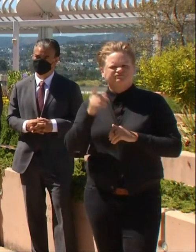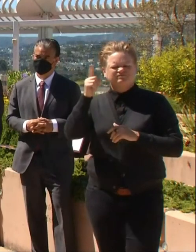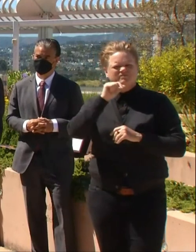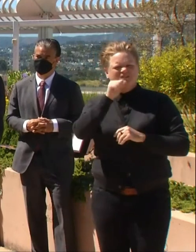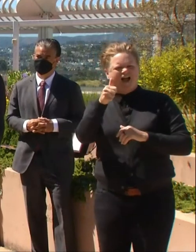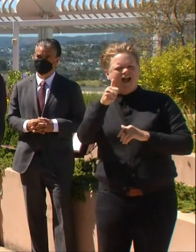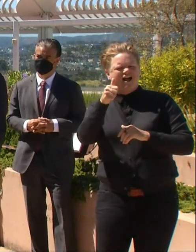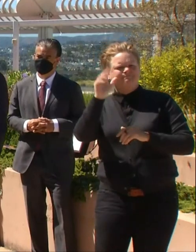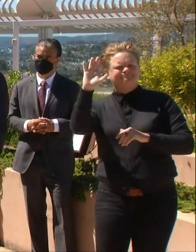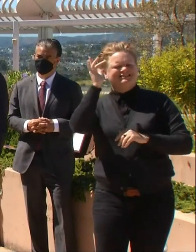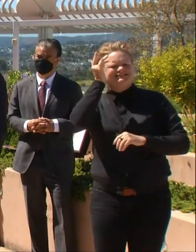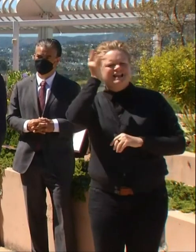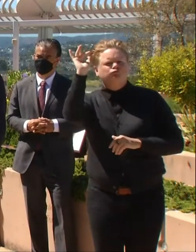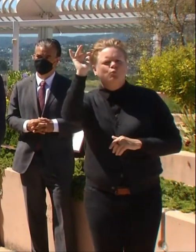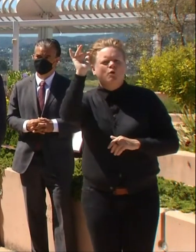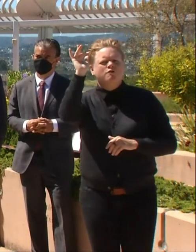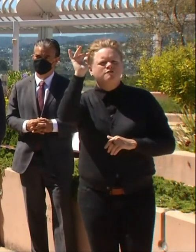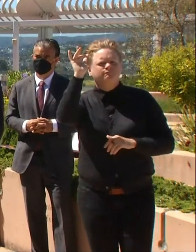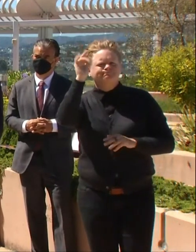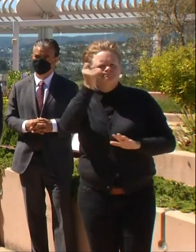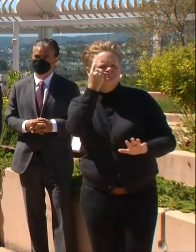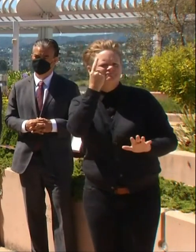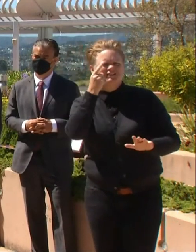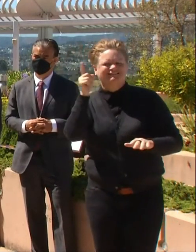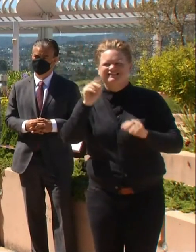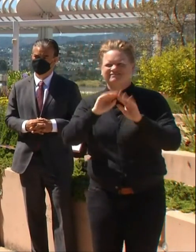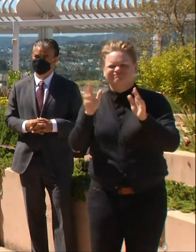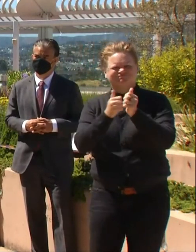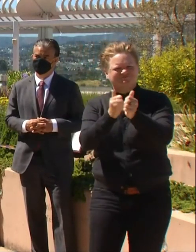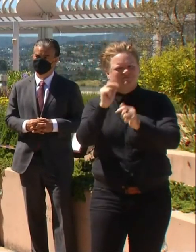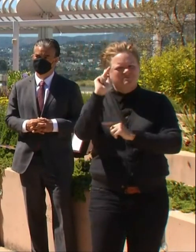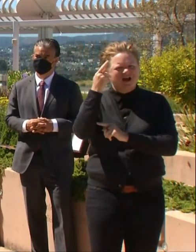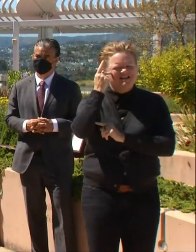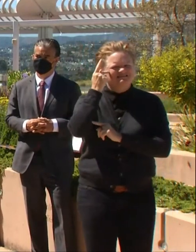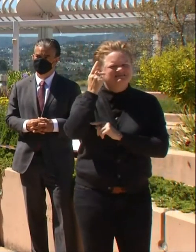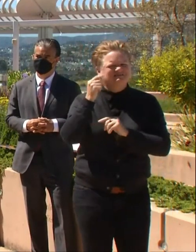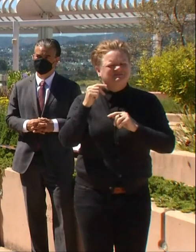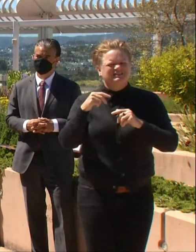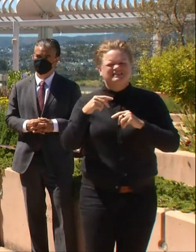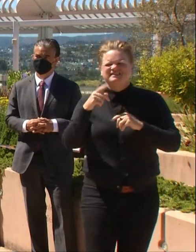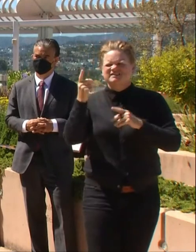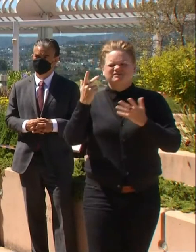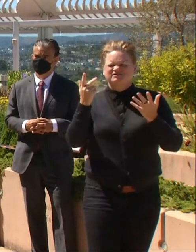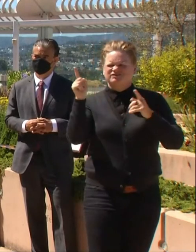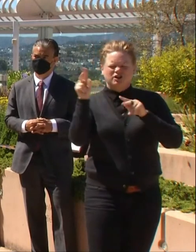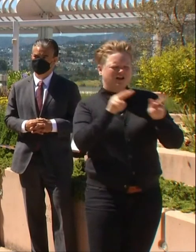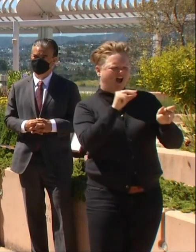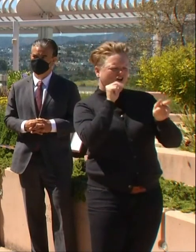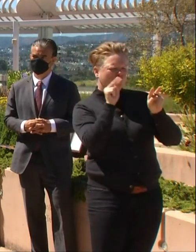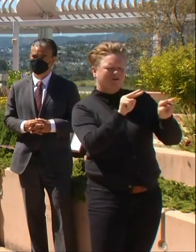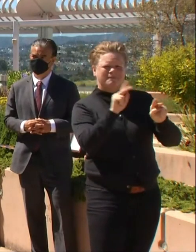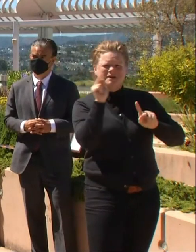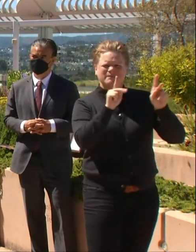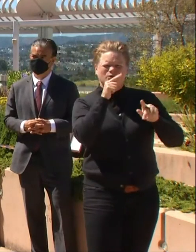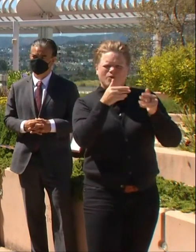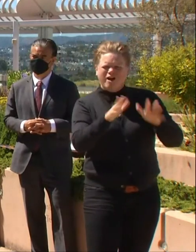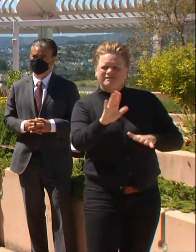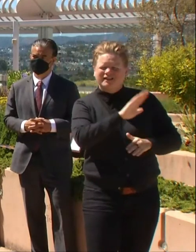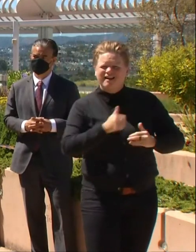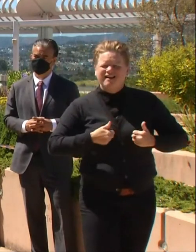The family members who lost their damn lives or their loved ones. Shameful. Shameful. In every way, shape, or